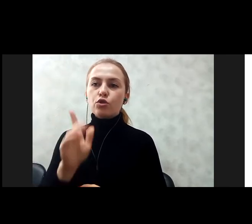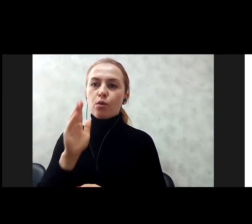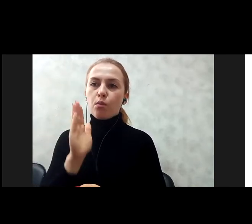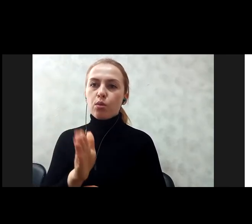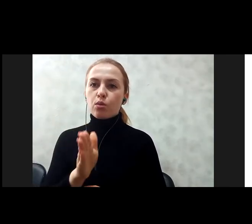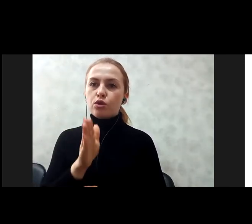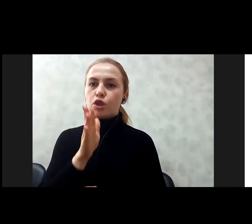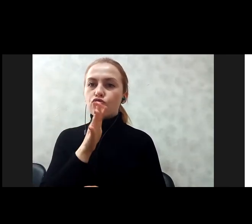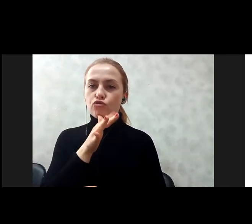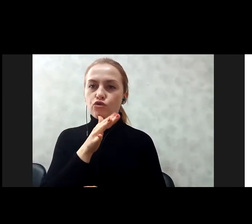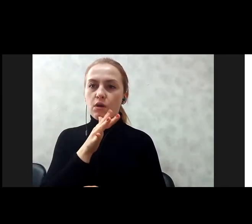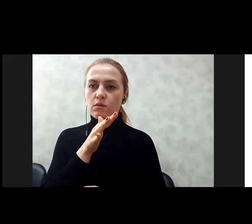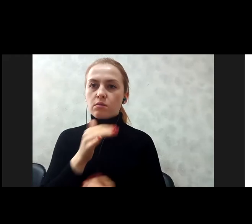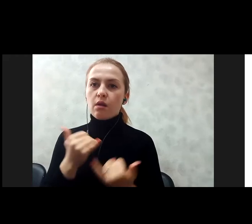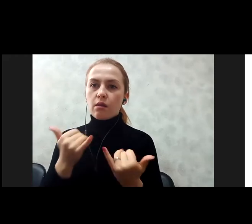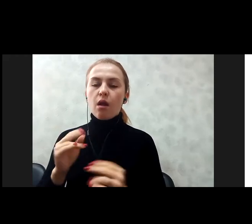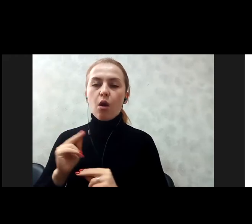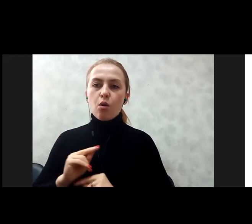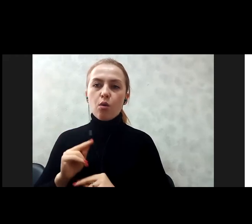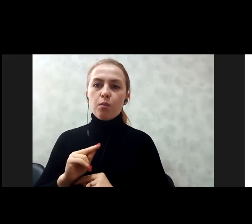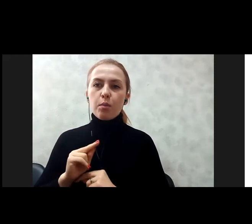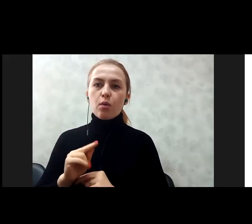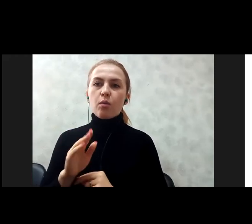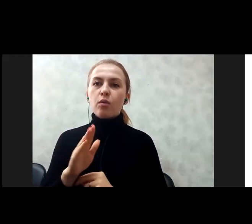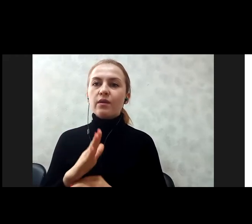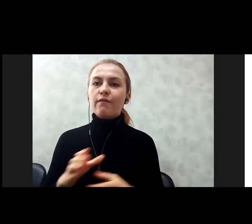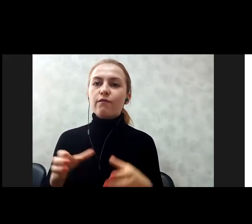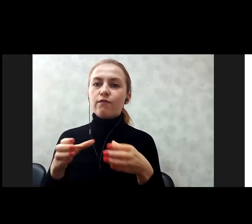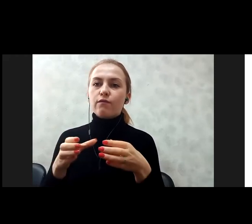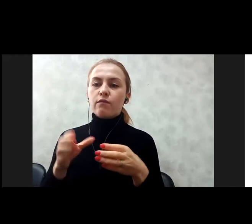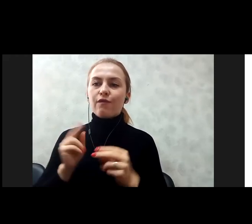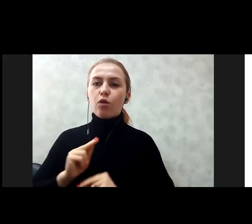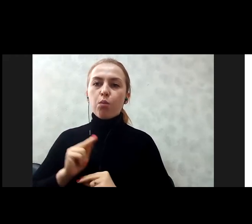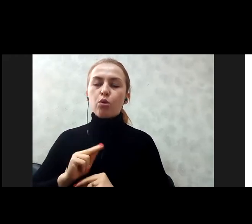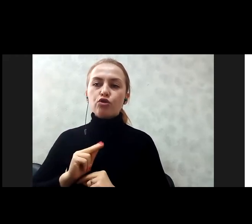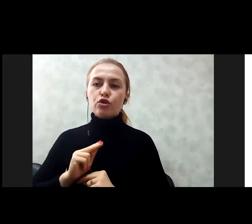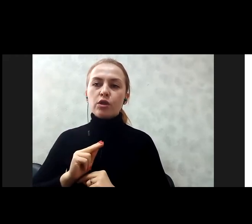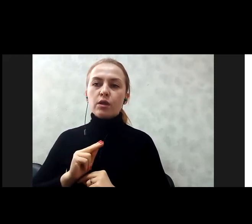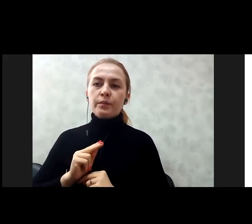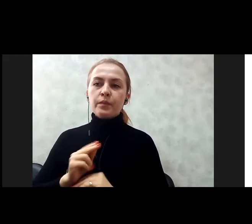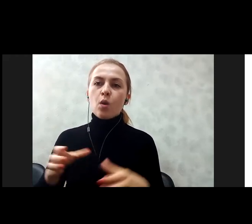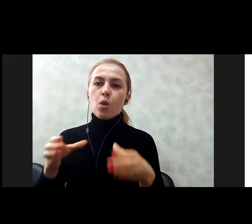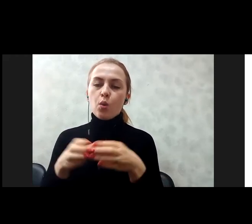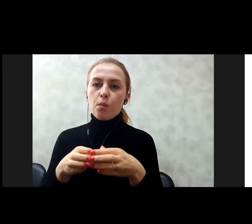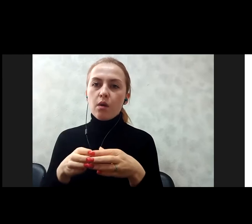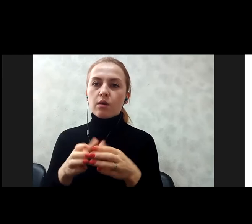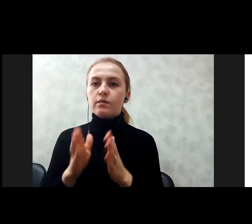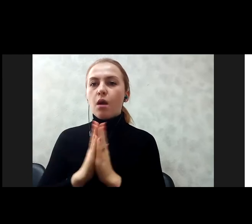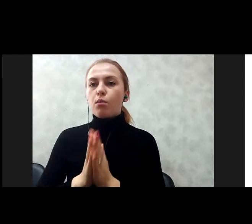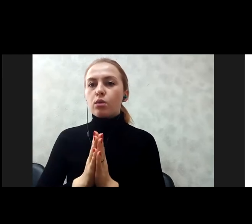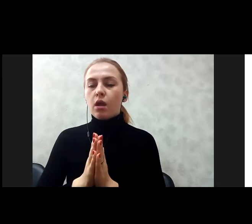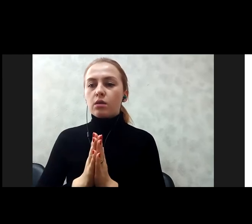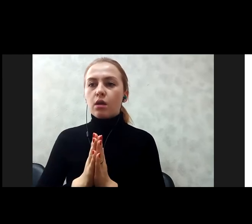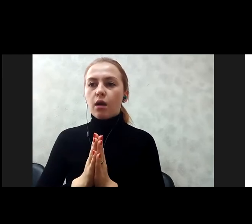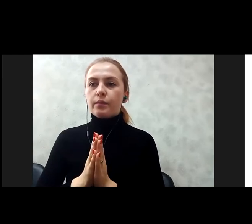will assign between 4 and 5 minutes to you for the first presentation. And that goes also for